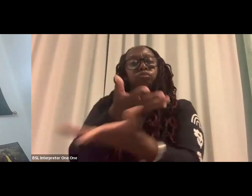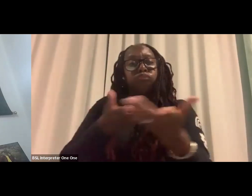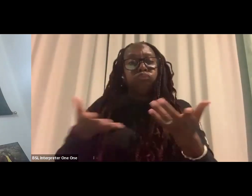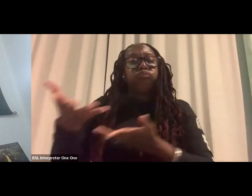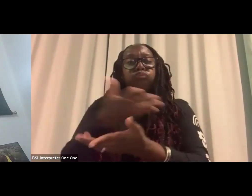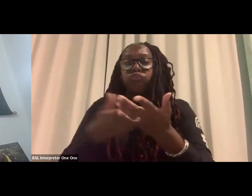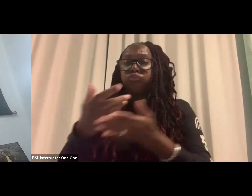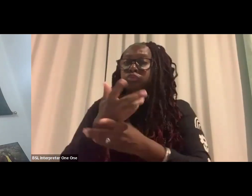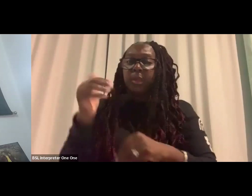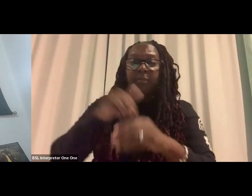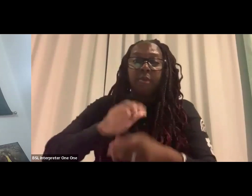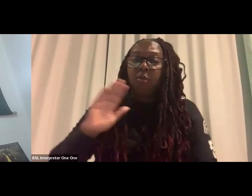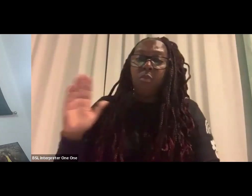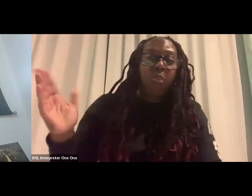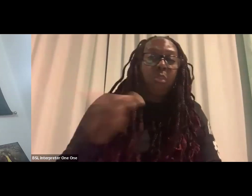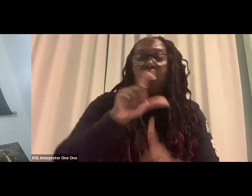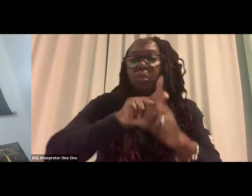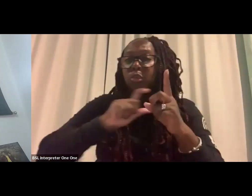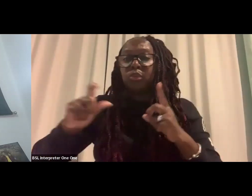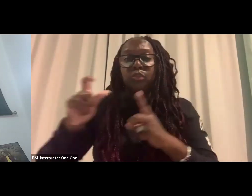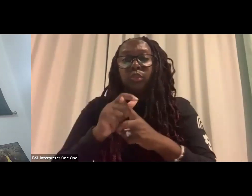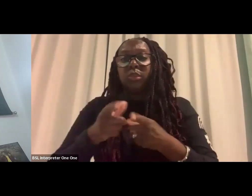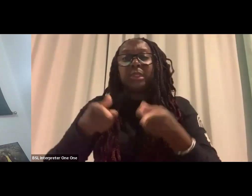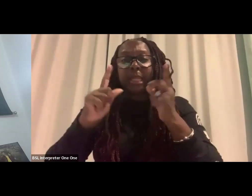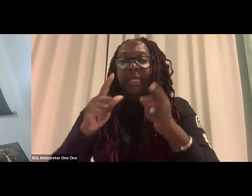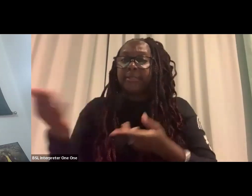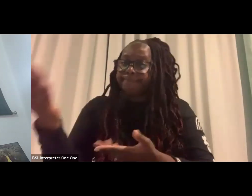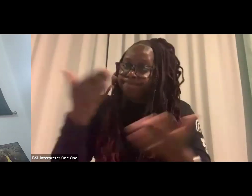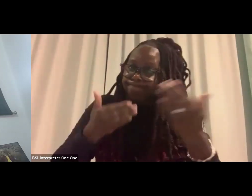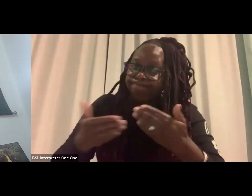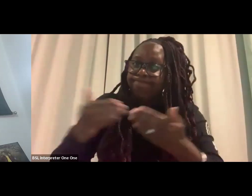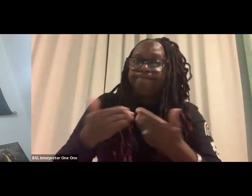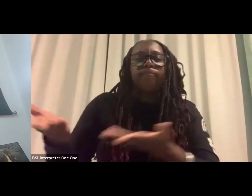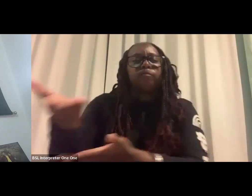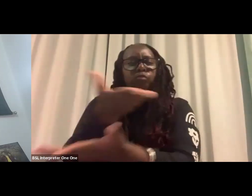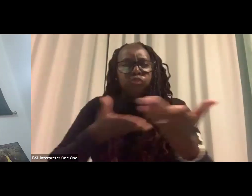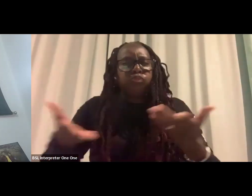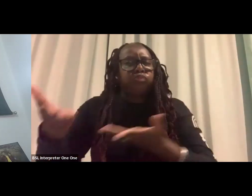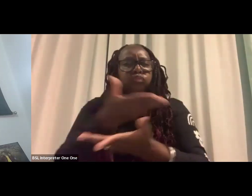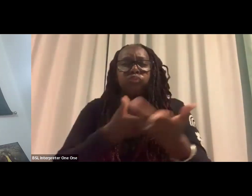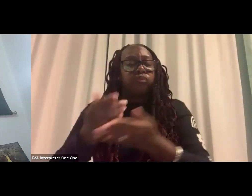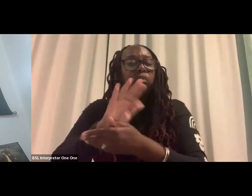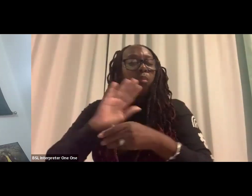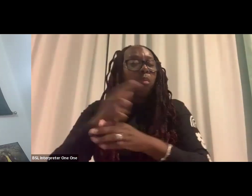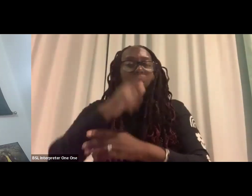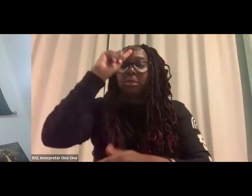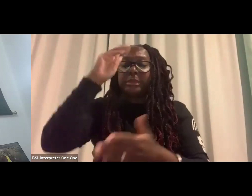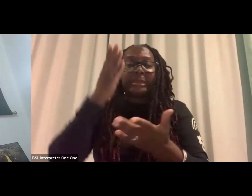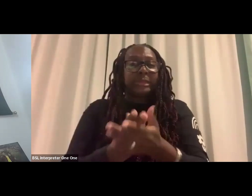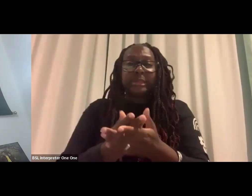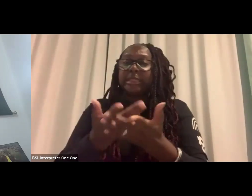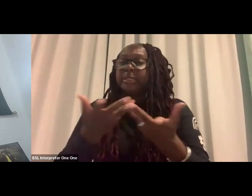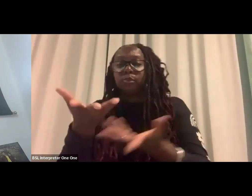community leaders in that discussion, and all the decisions and all whatever they require in